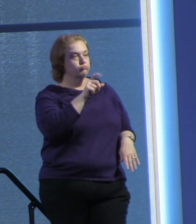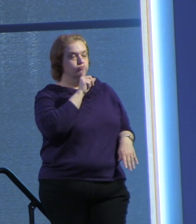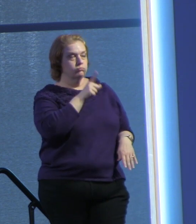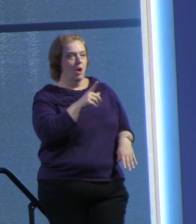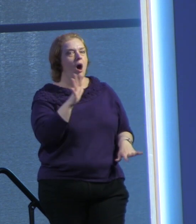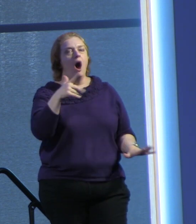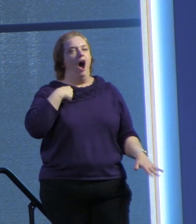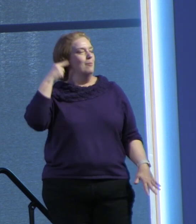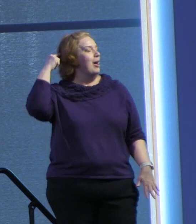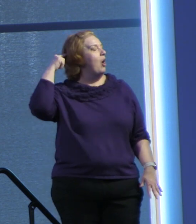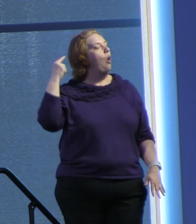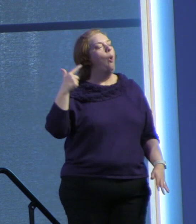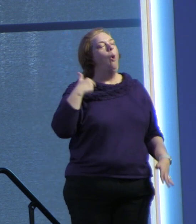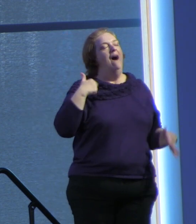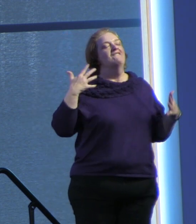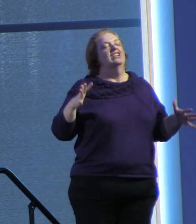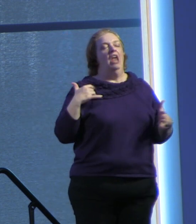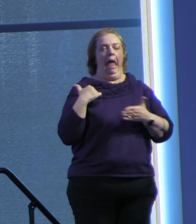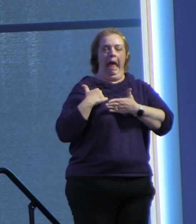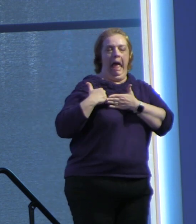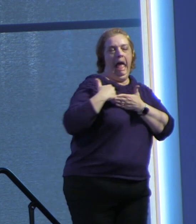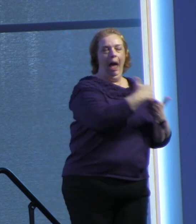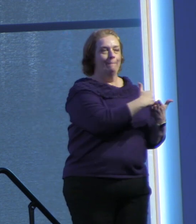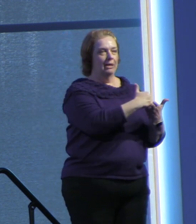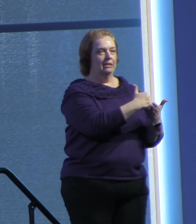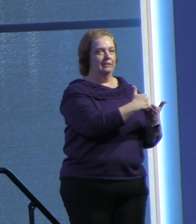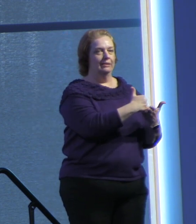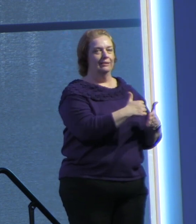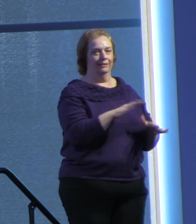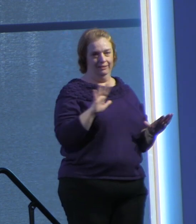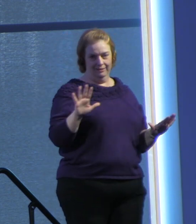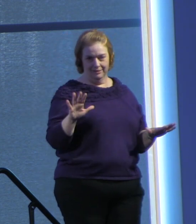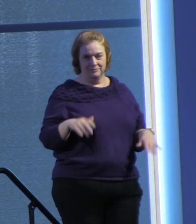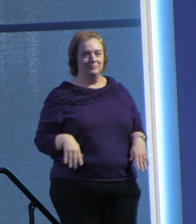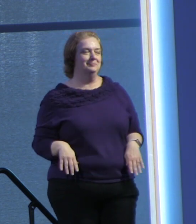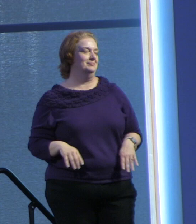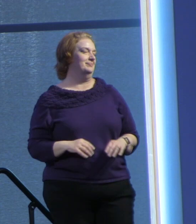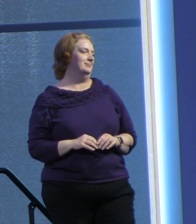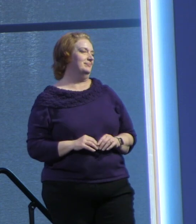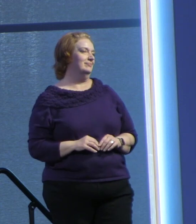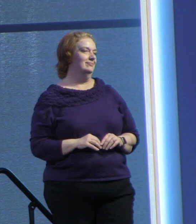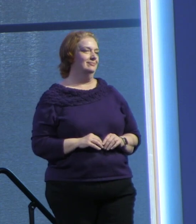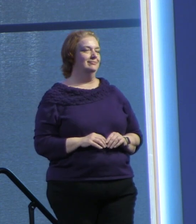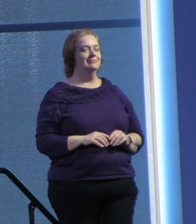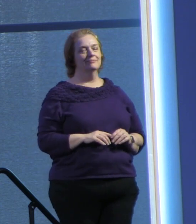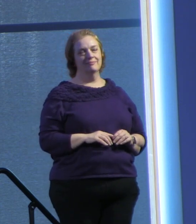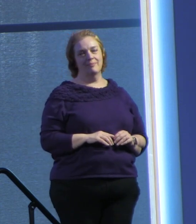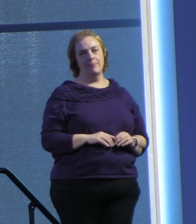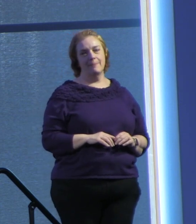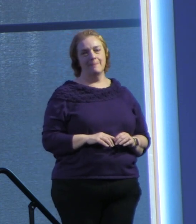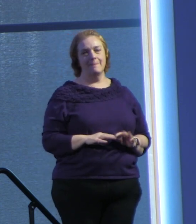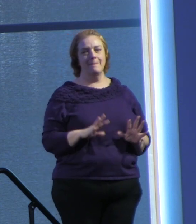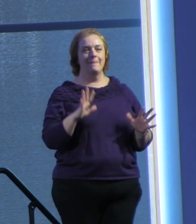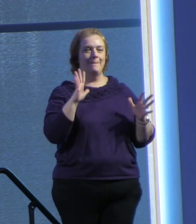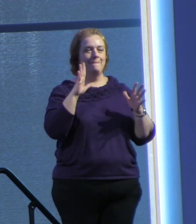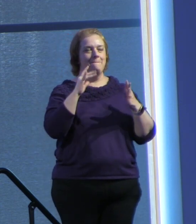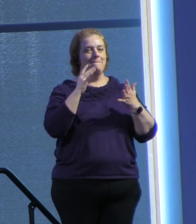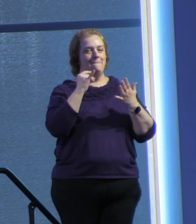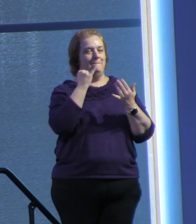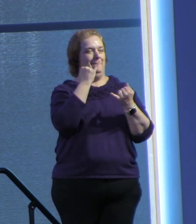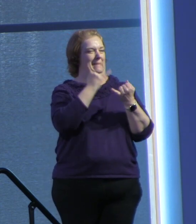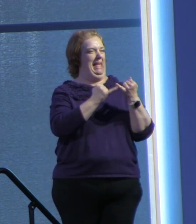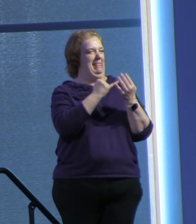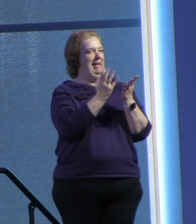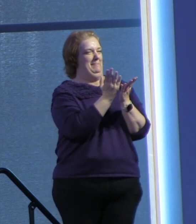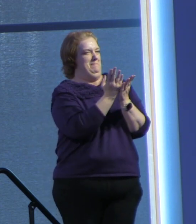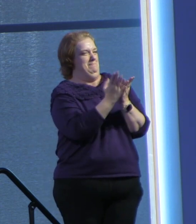have helped. We go back we do the remaining part of